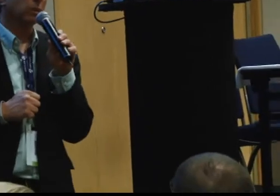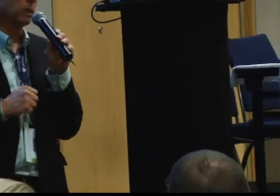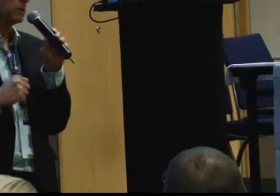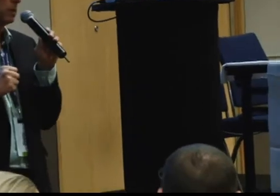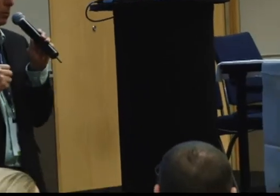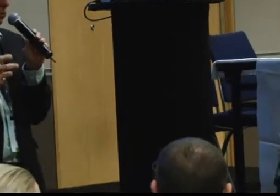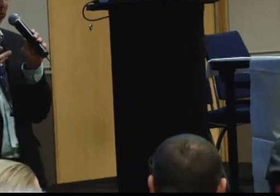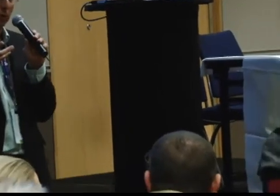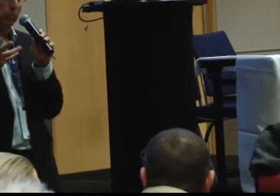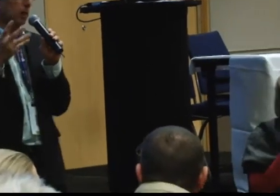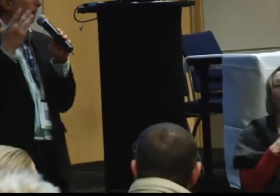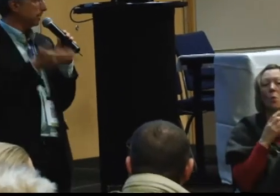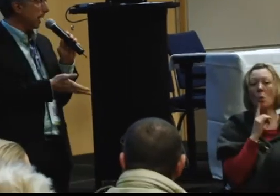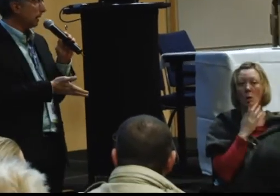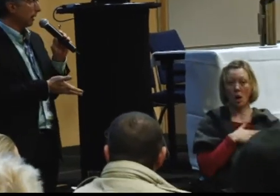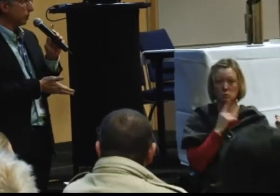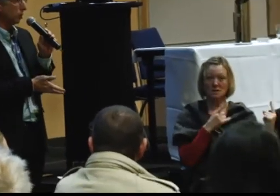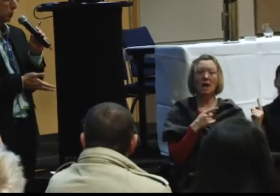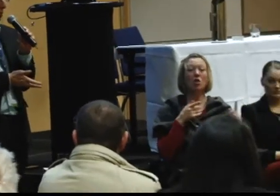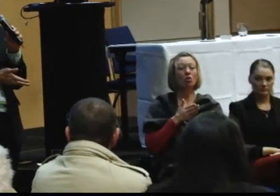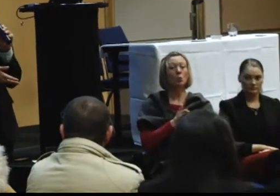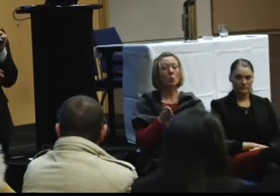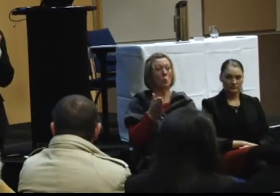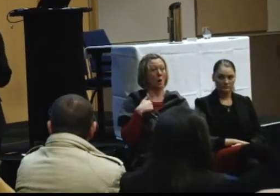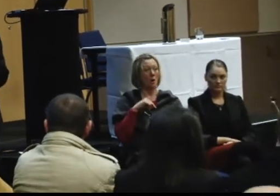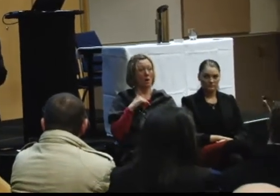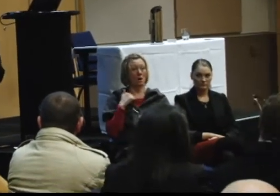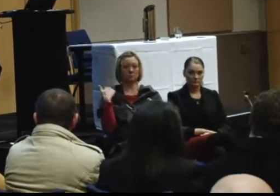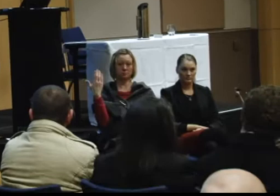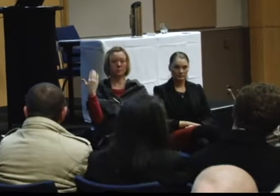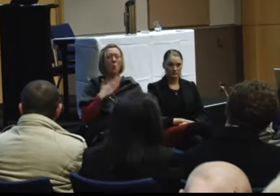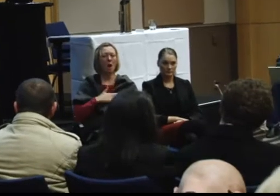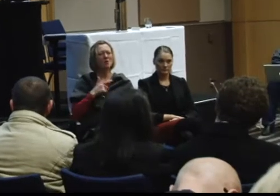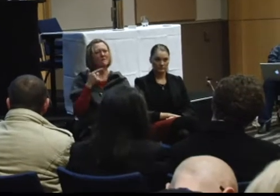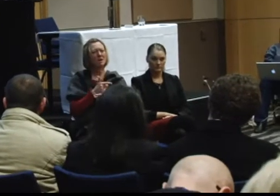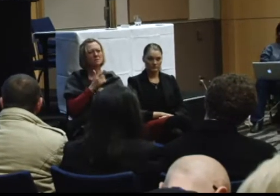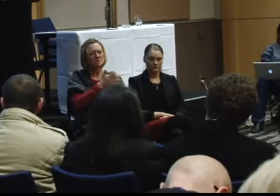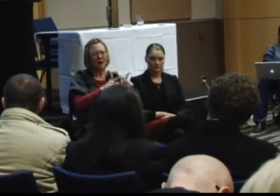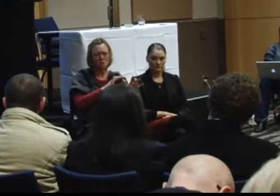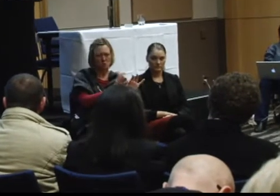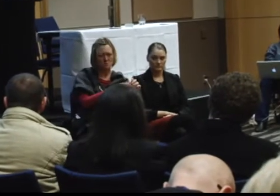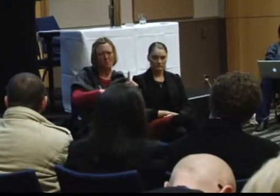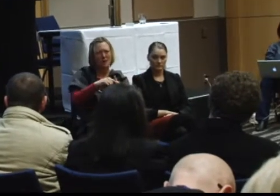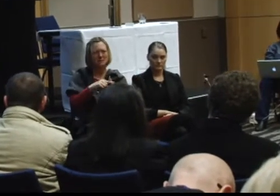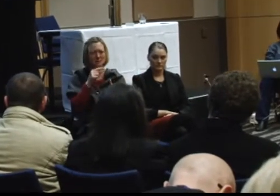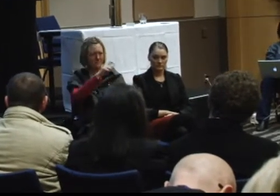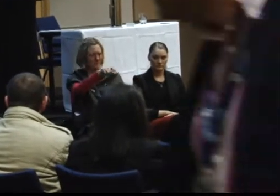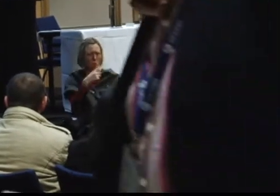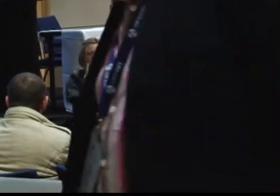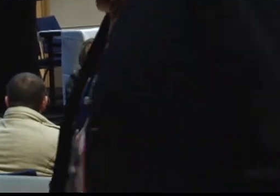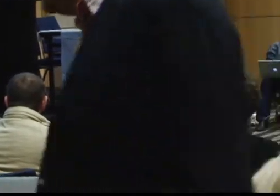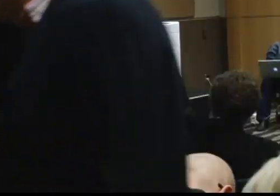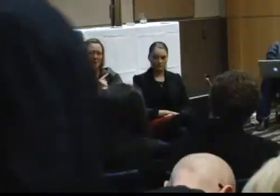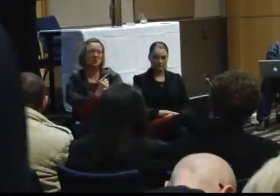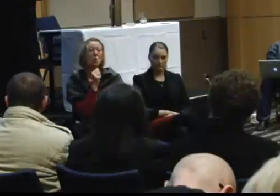session, we would like to be able to film the sign language interpreters as well as the people that are talking. So when you talk, I would invite